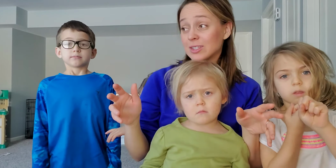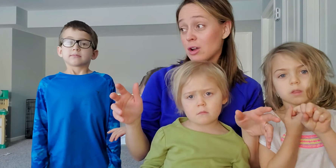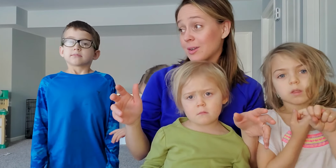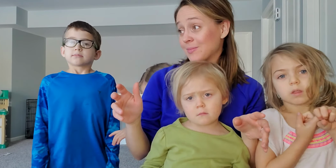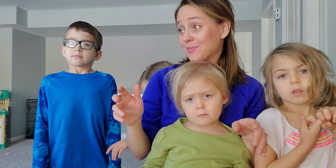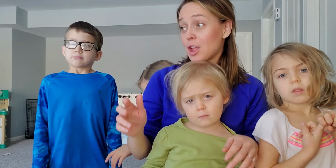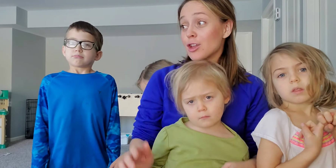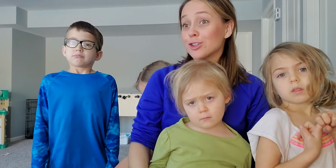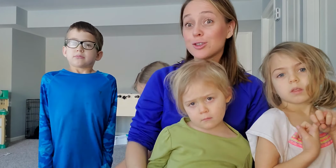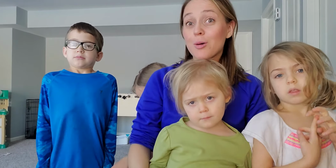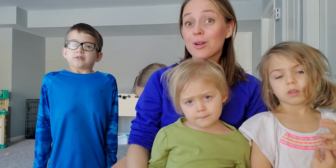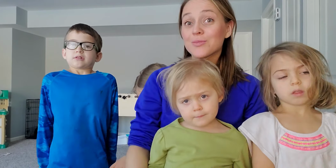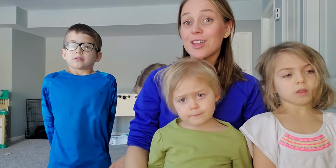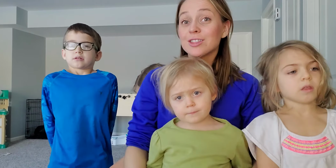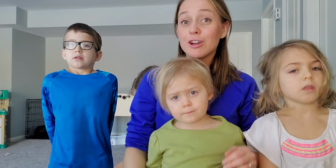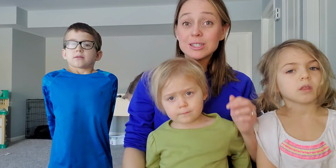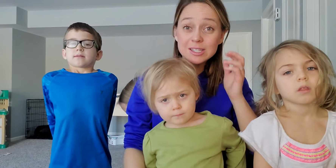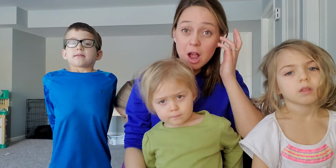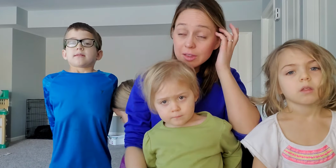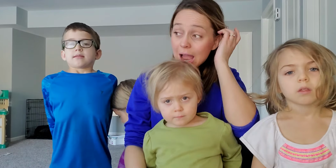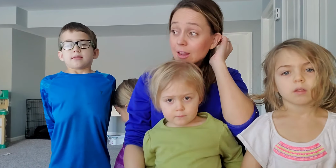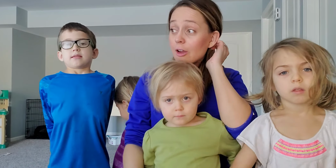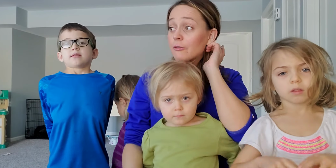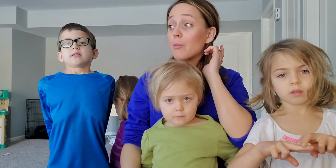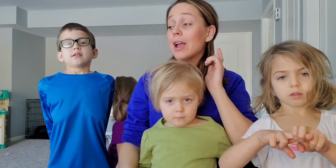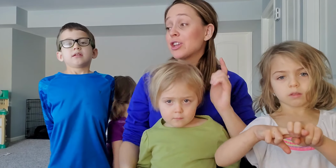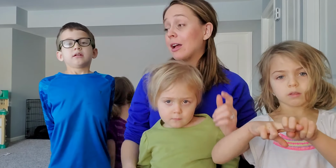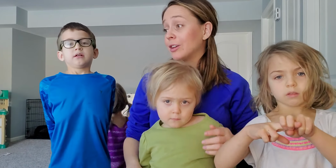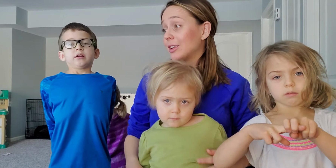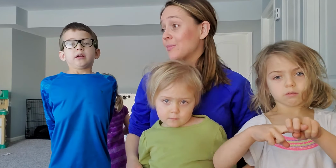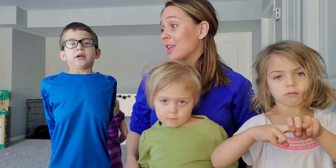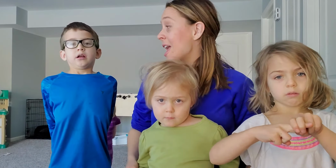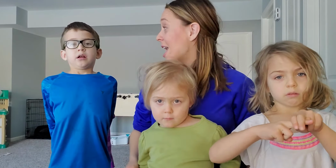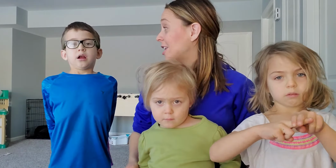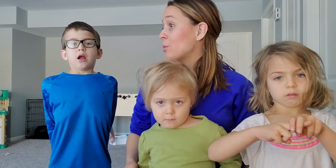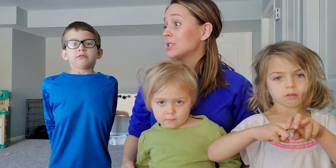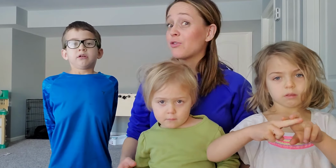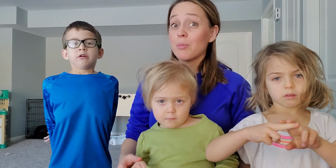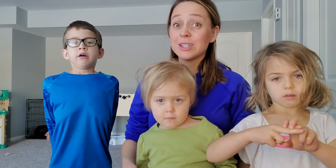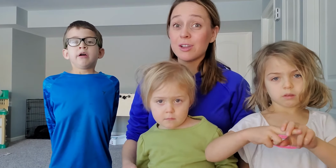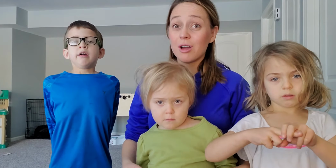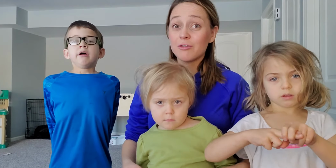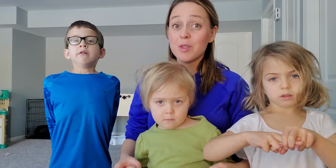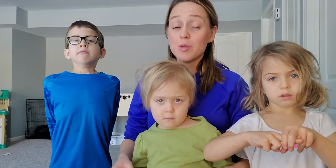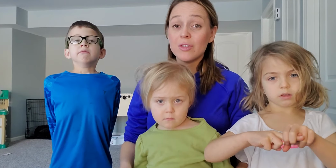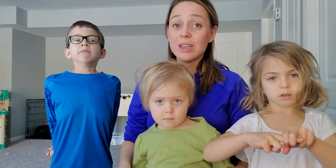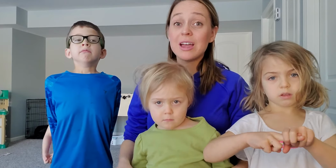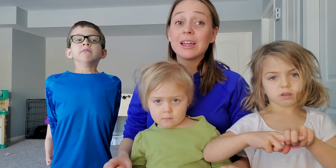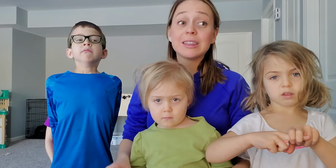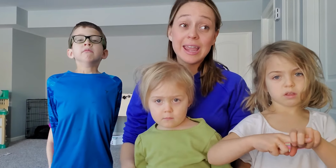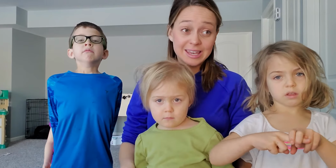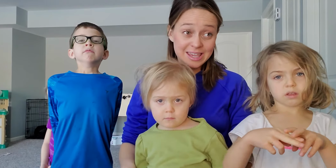song. So, there is a song that I love from my childhood, and it was from the song from the movie Lion King.